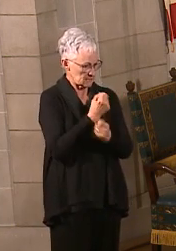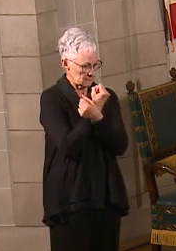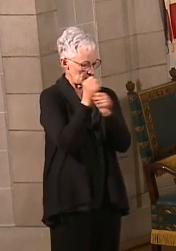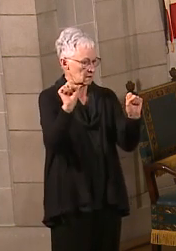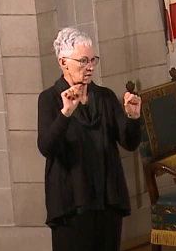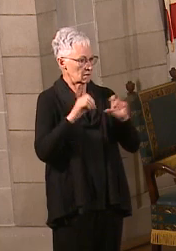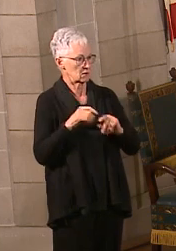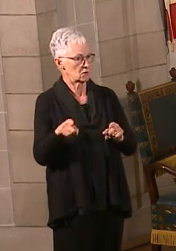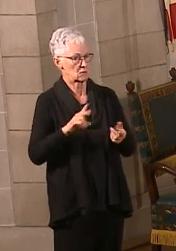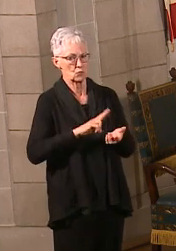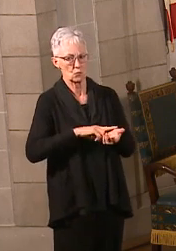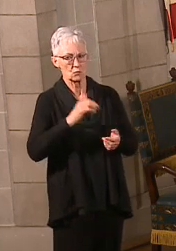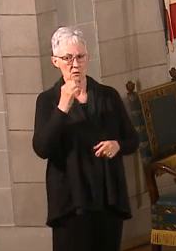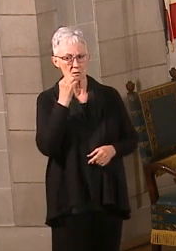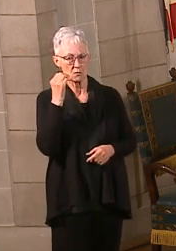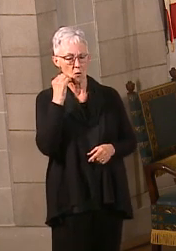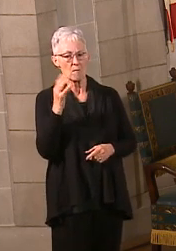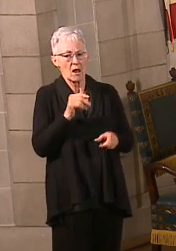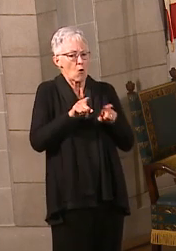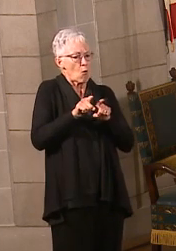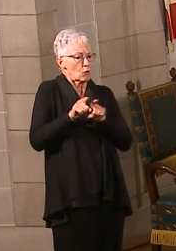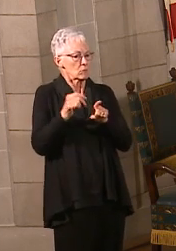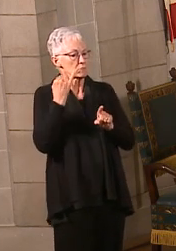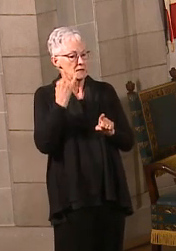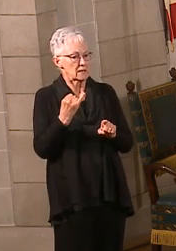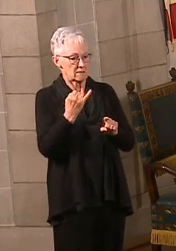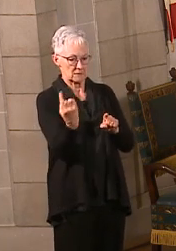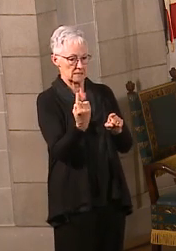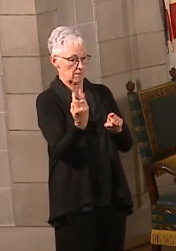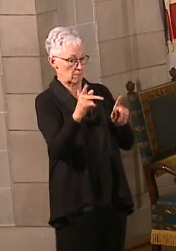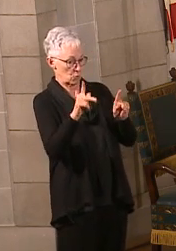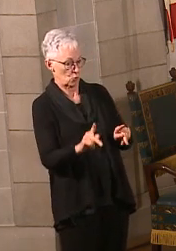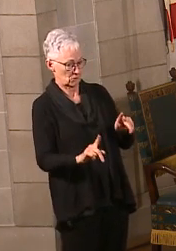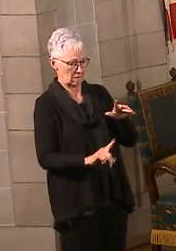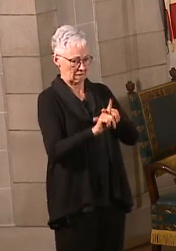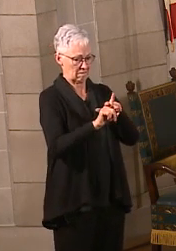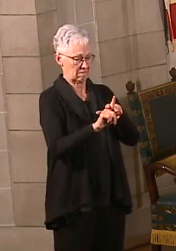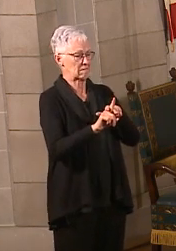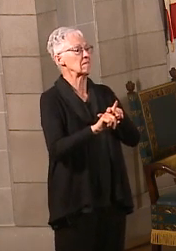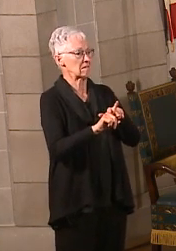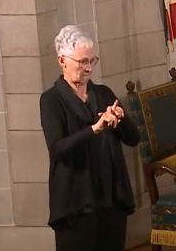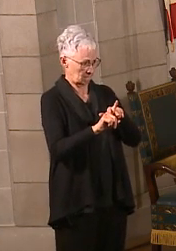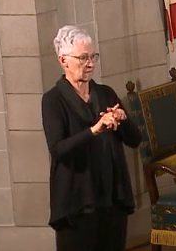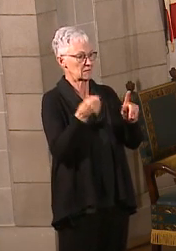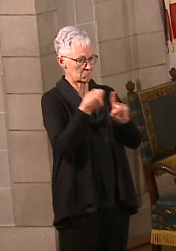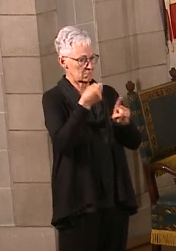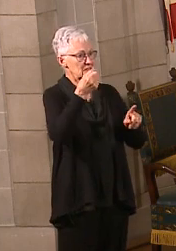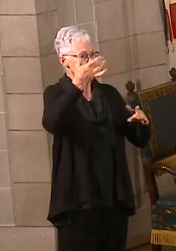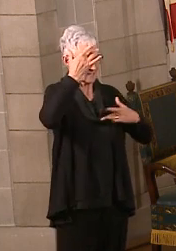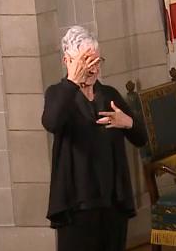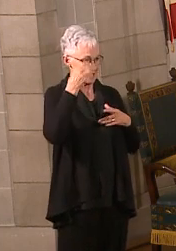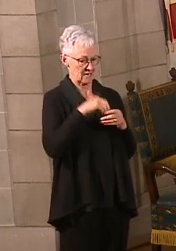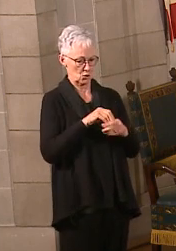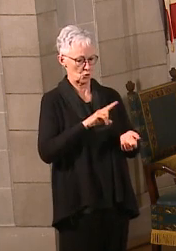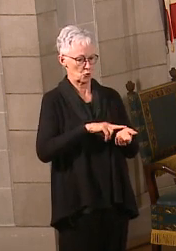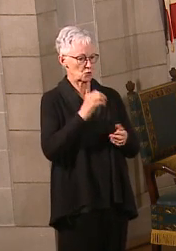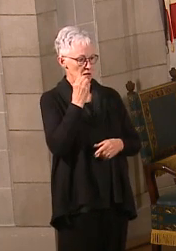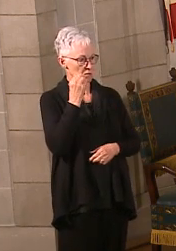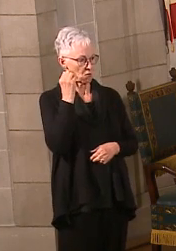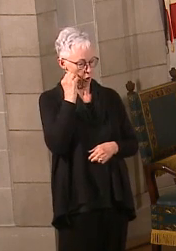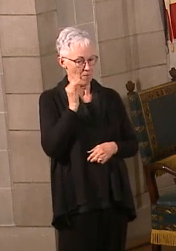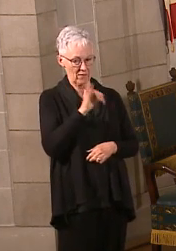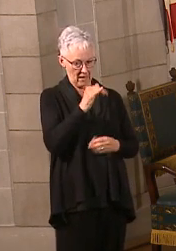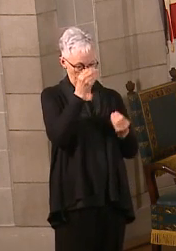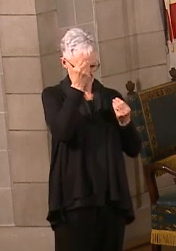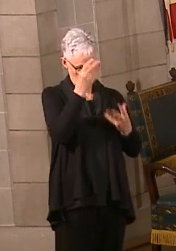have they have somebody identified as COVID positive in their facility, either among their population they're serving or among their workers. So that's